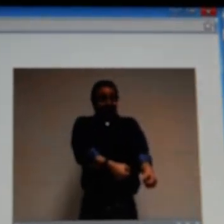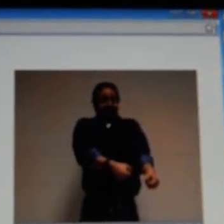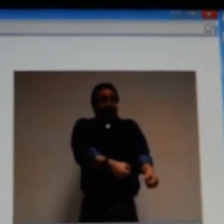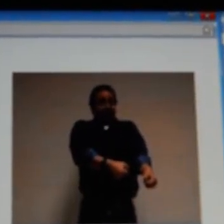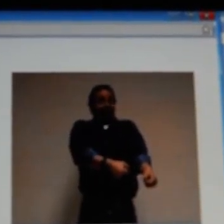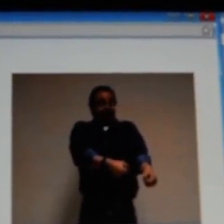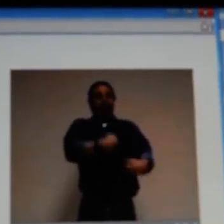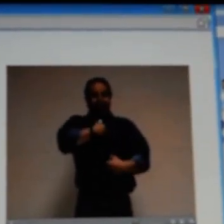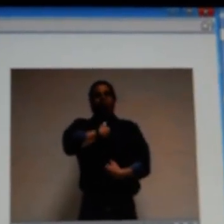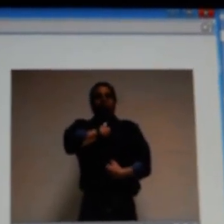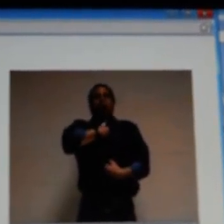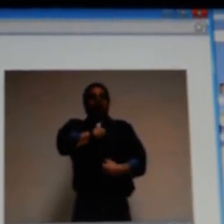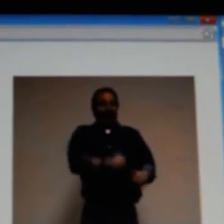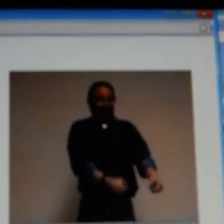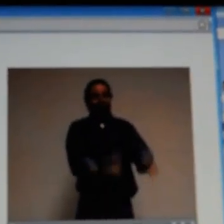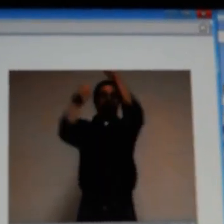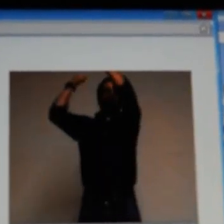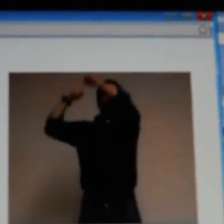Put them on the man's chest